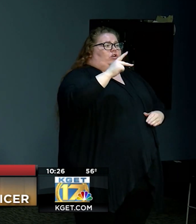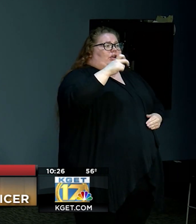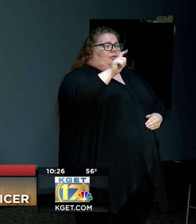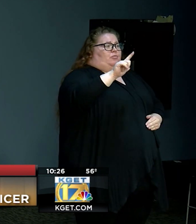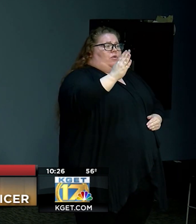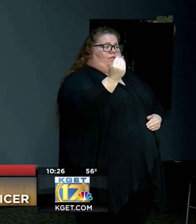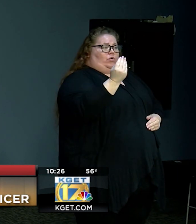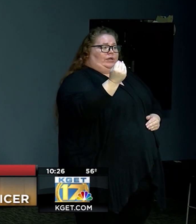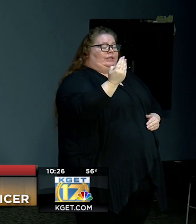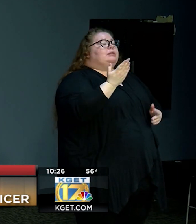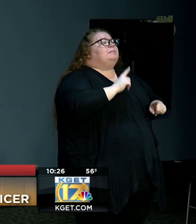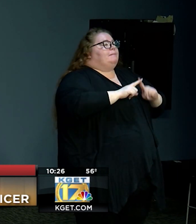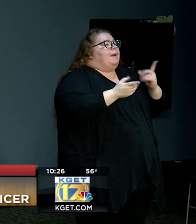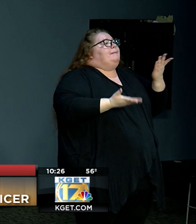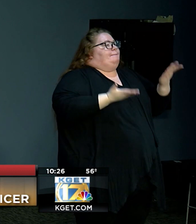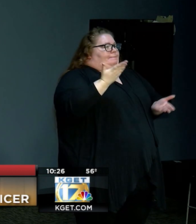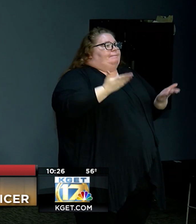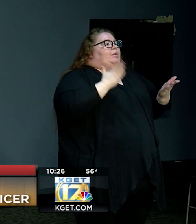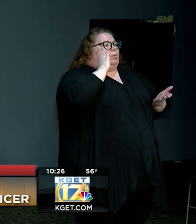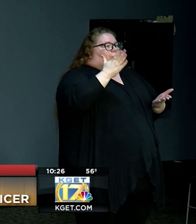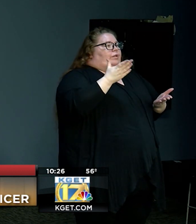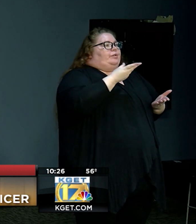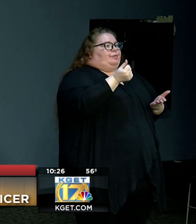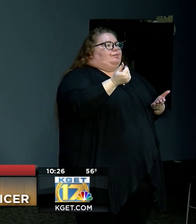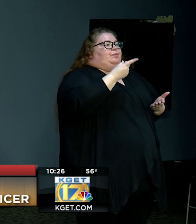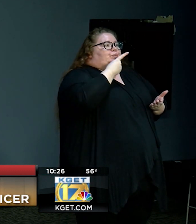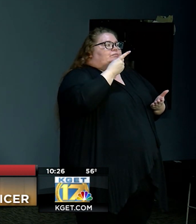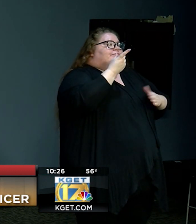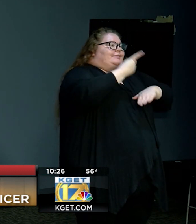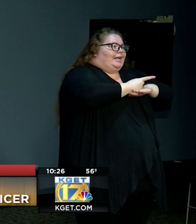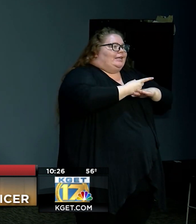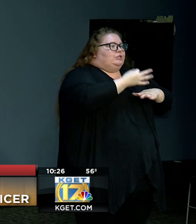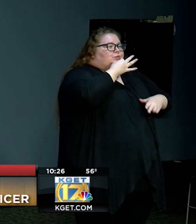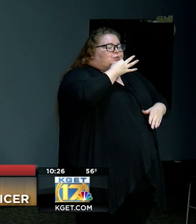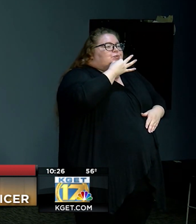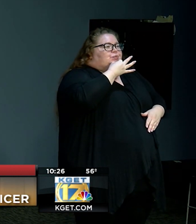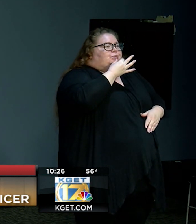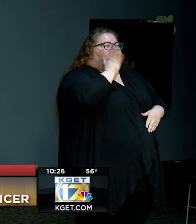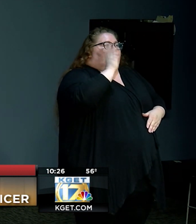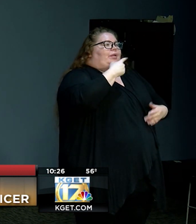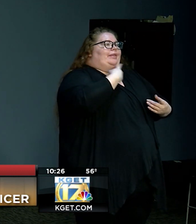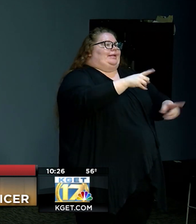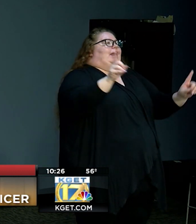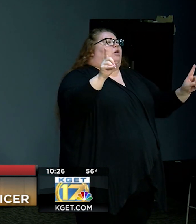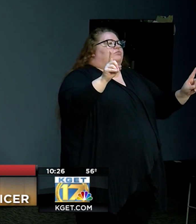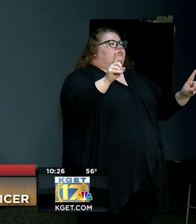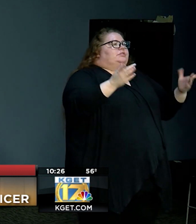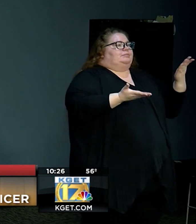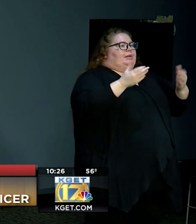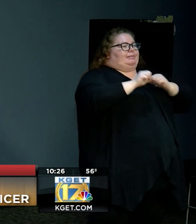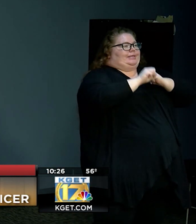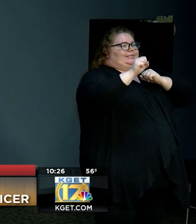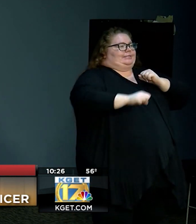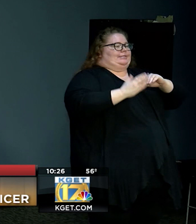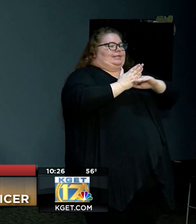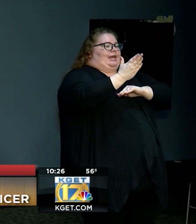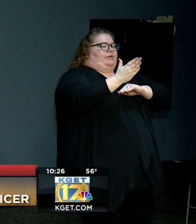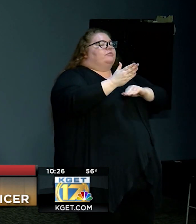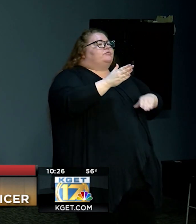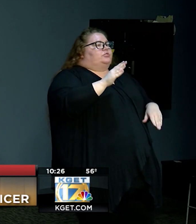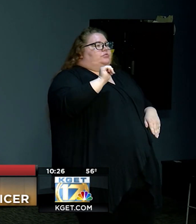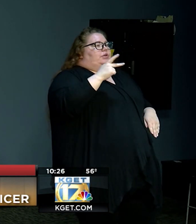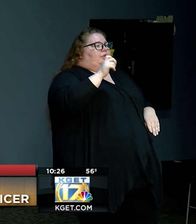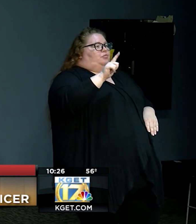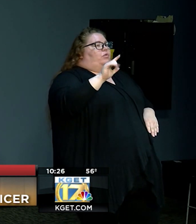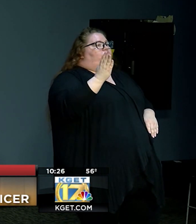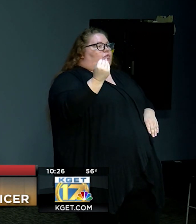days, given where things are. And we'll be making that announcement again in the coming days.